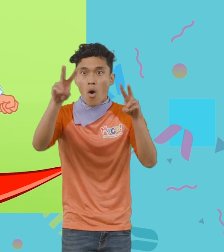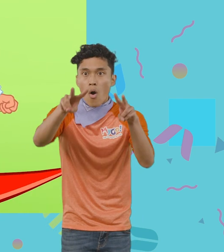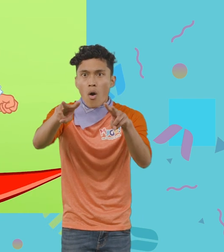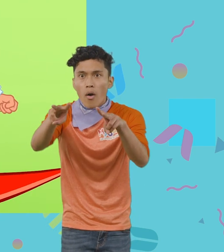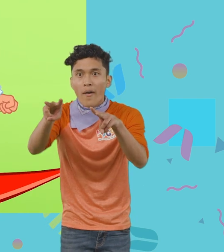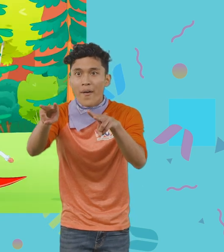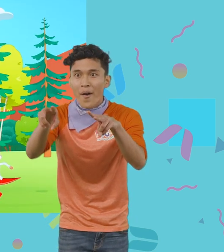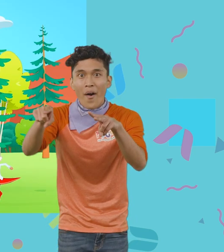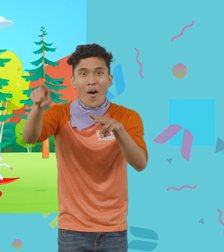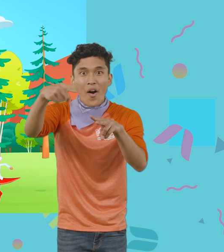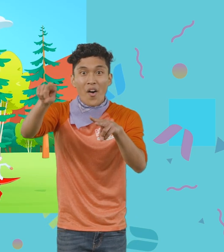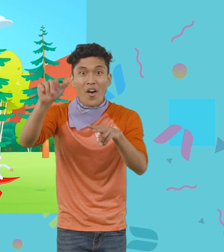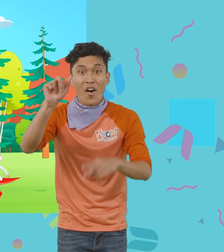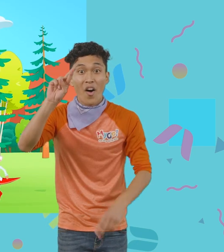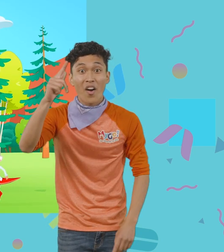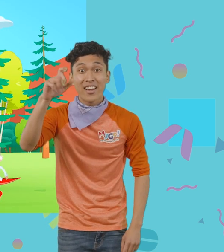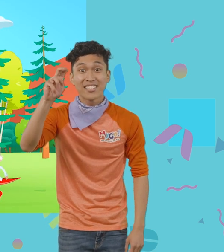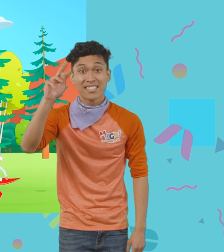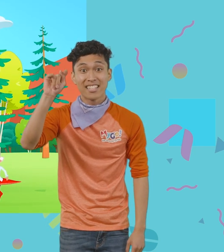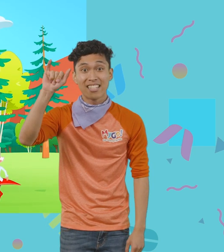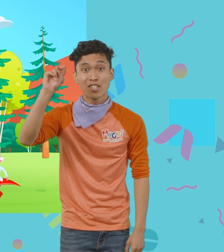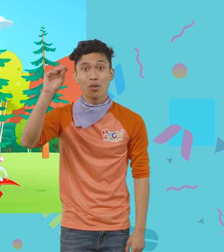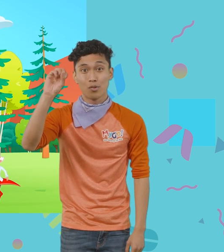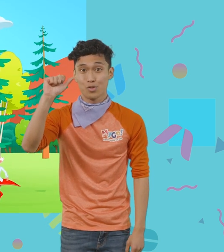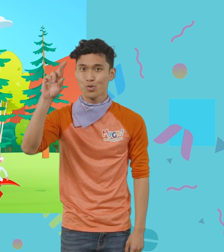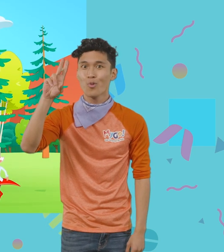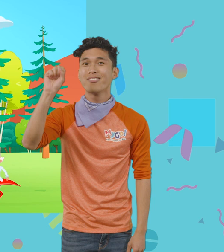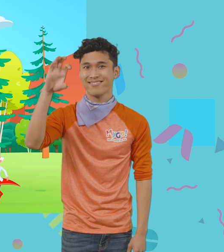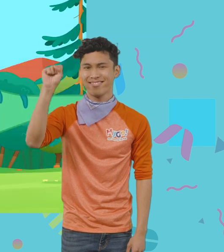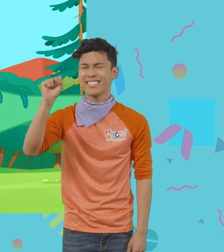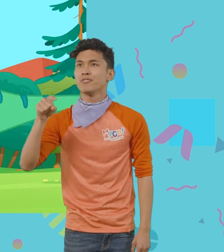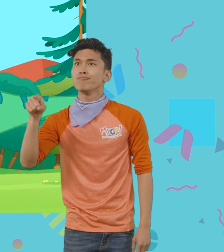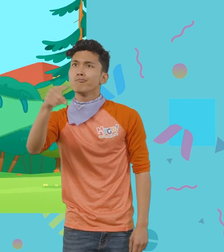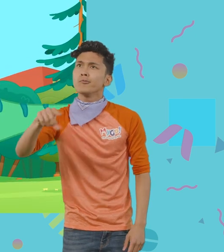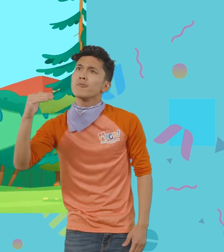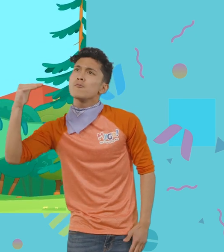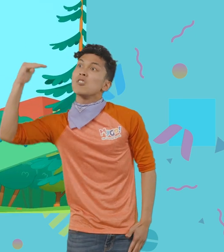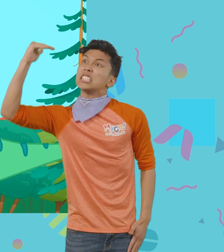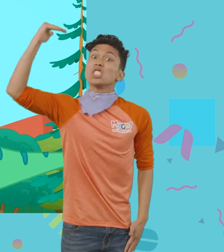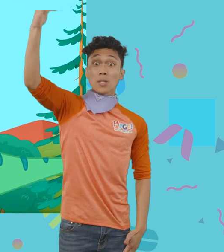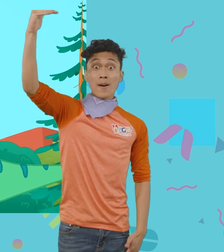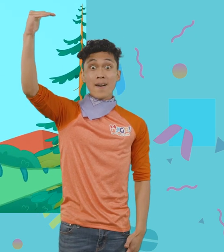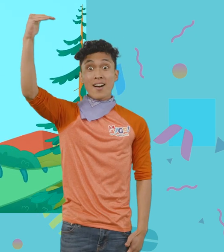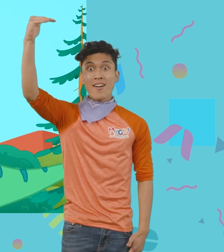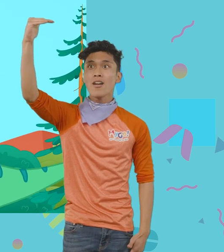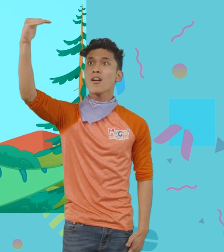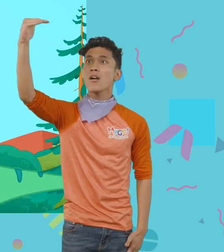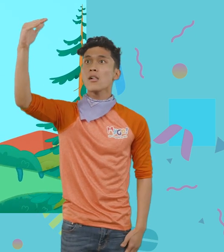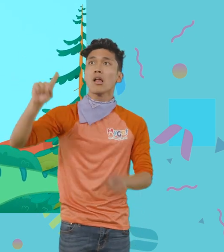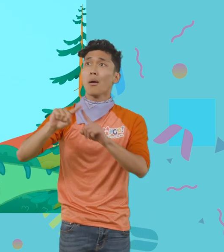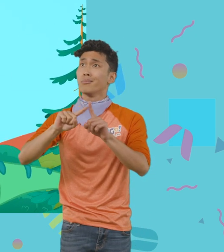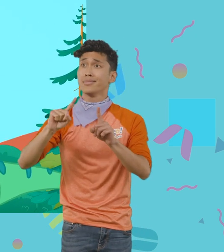Look over there! Those are Argentinosauruses. They are so big, but